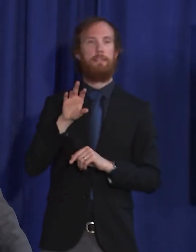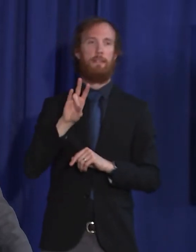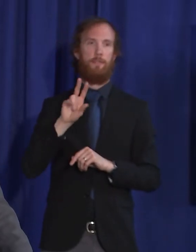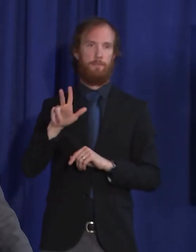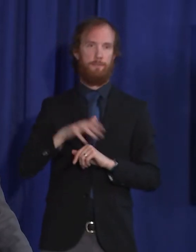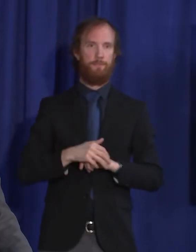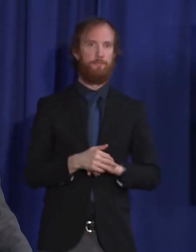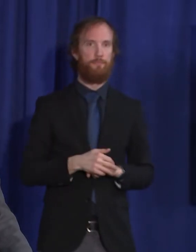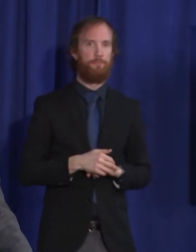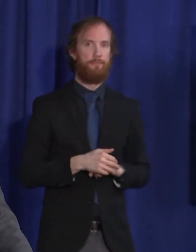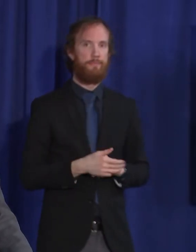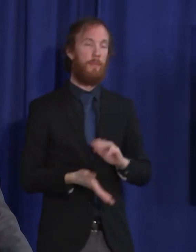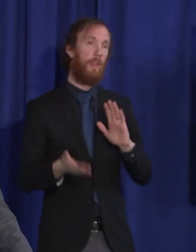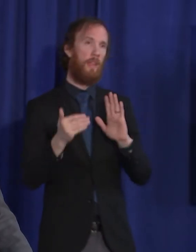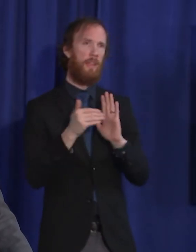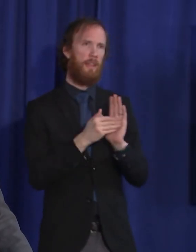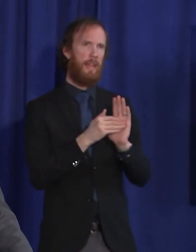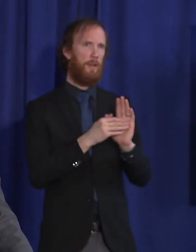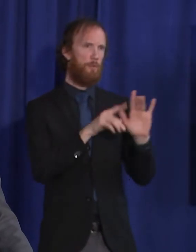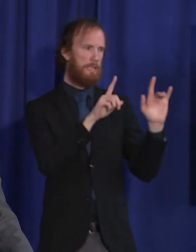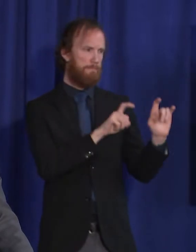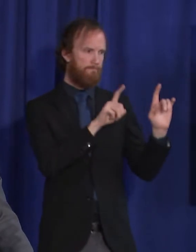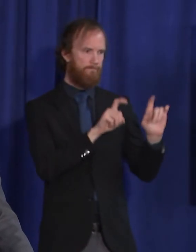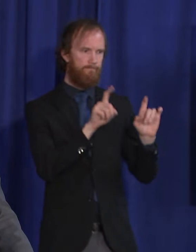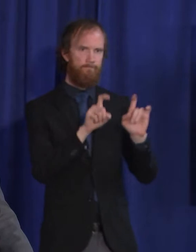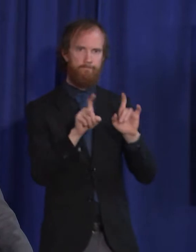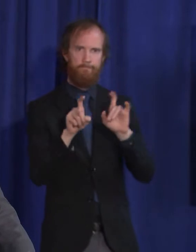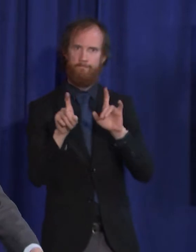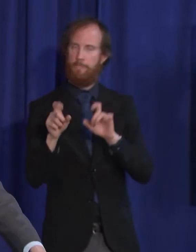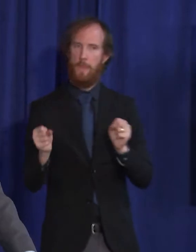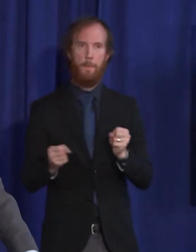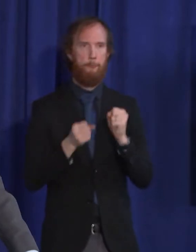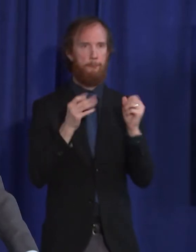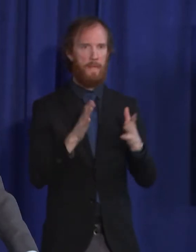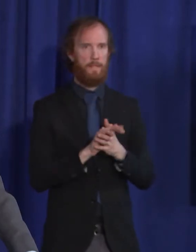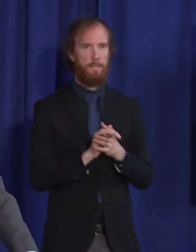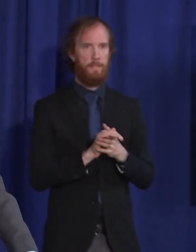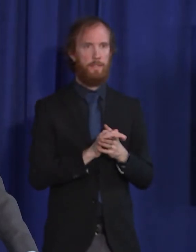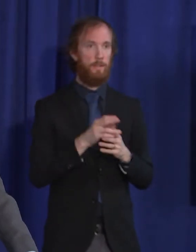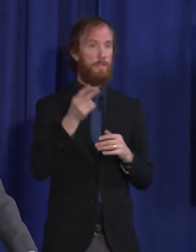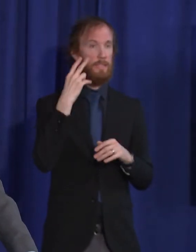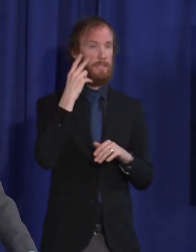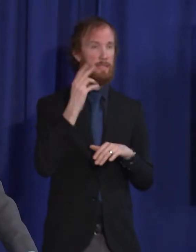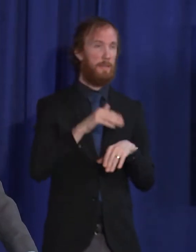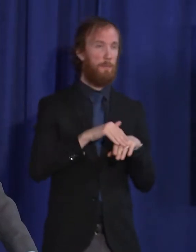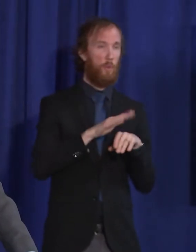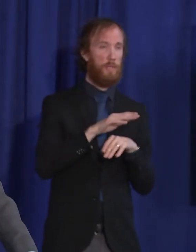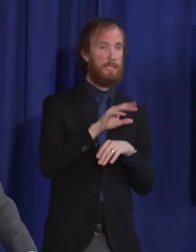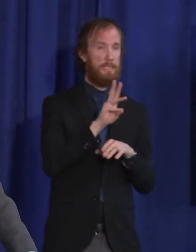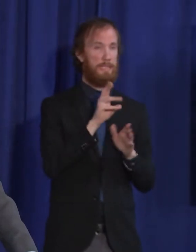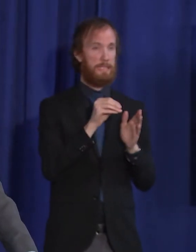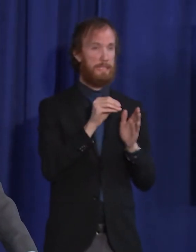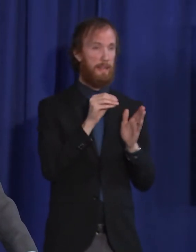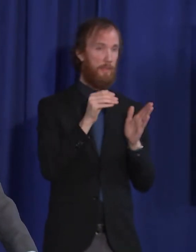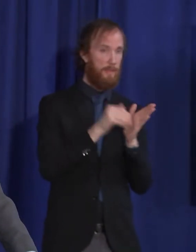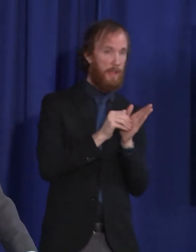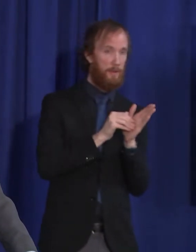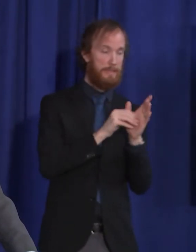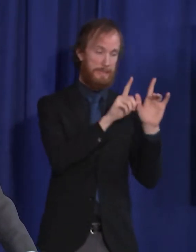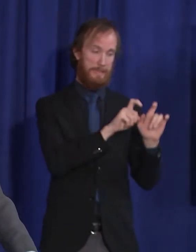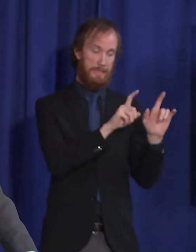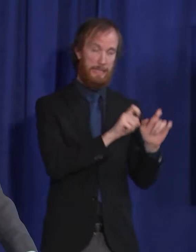And we continue to test at a very high level. We've been consistently over 60,000, closer to 64,000 now every single